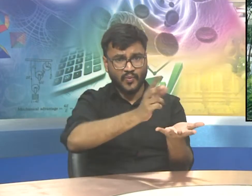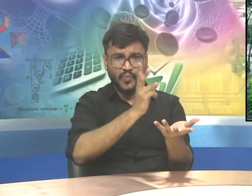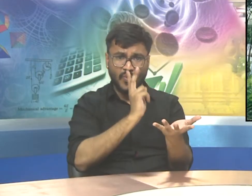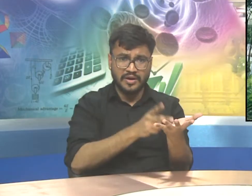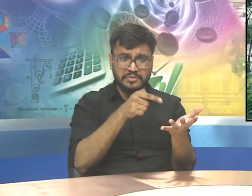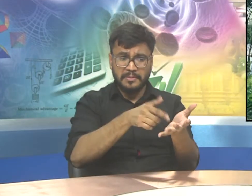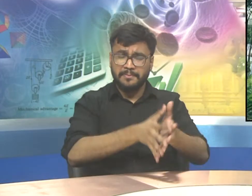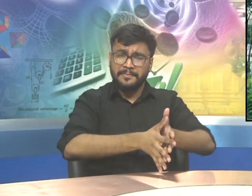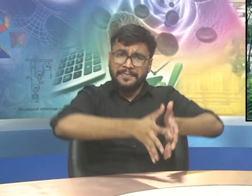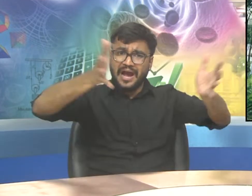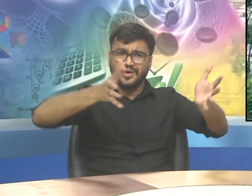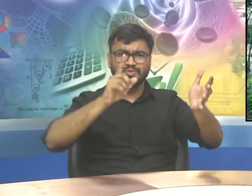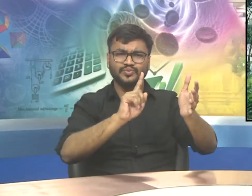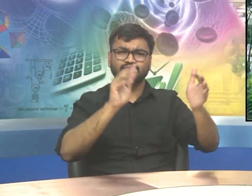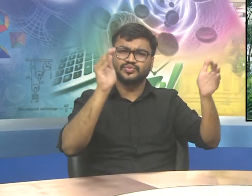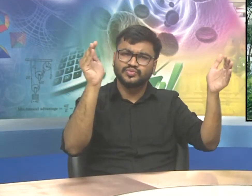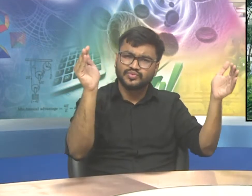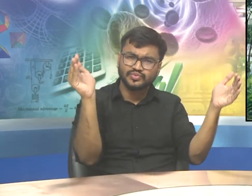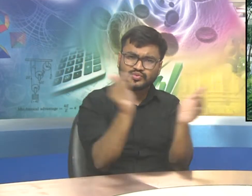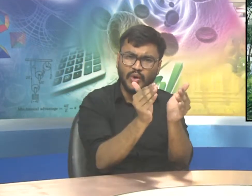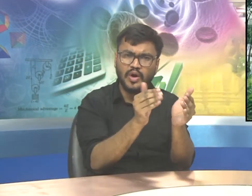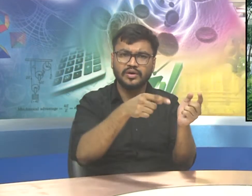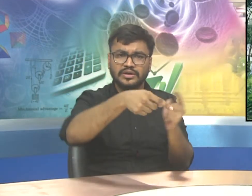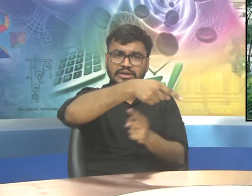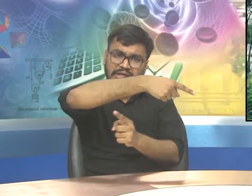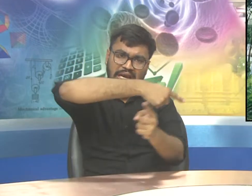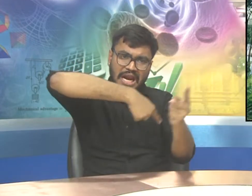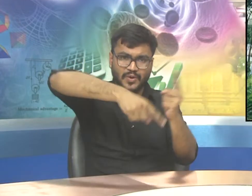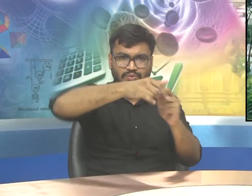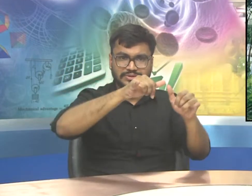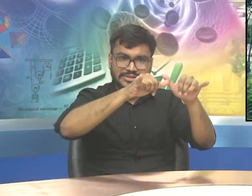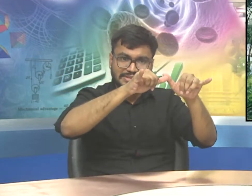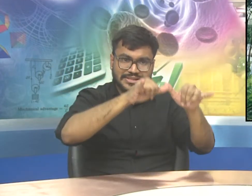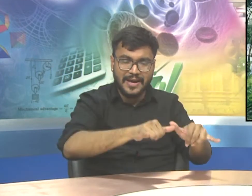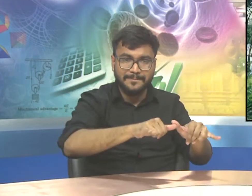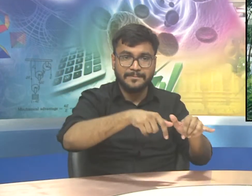Because food became available in one place,